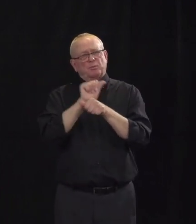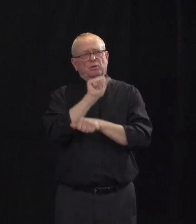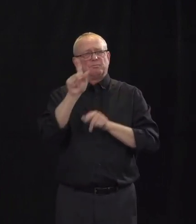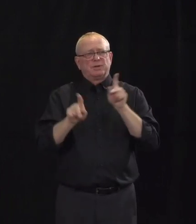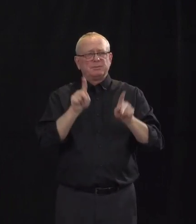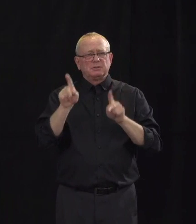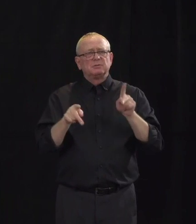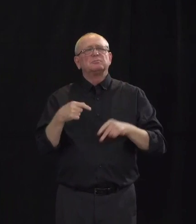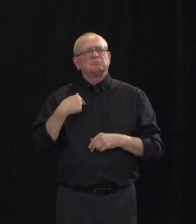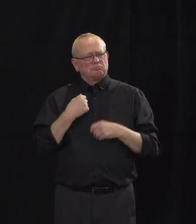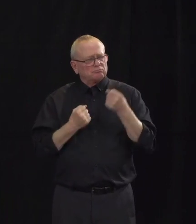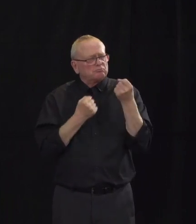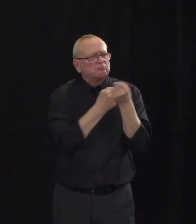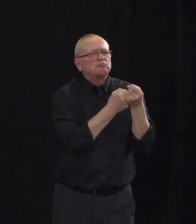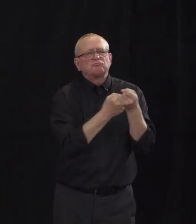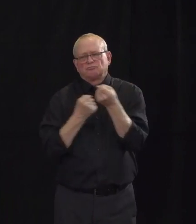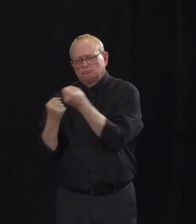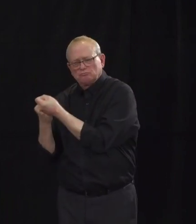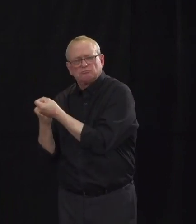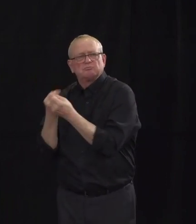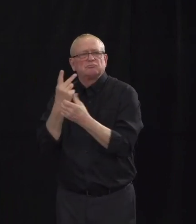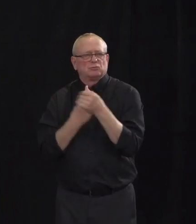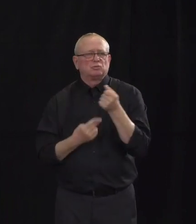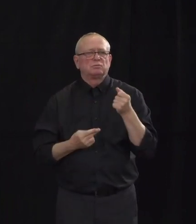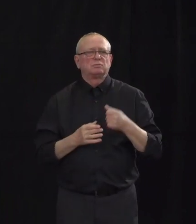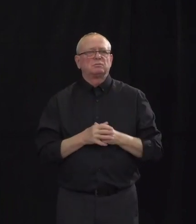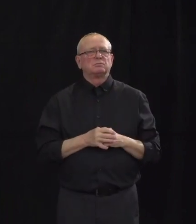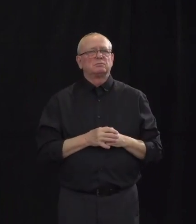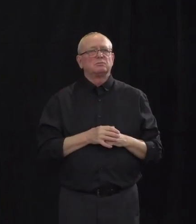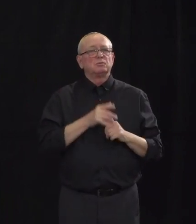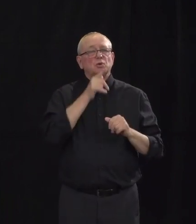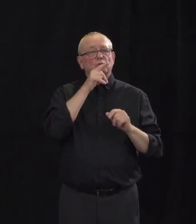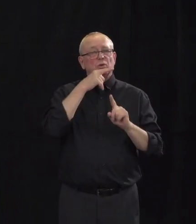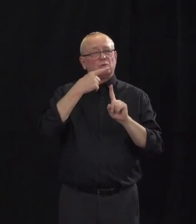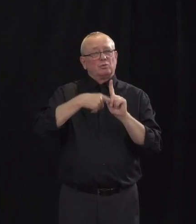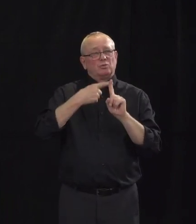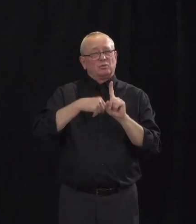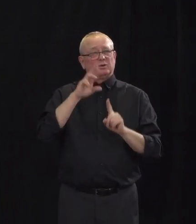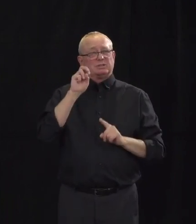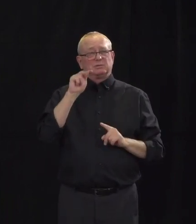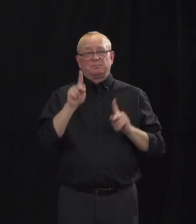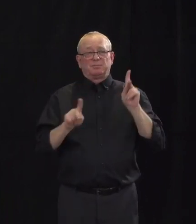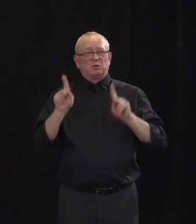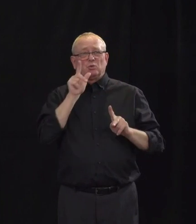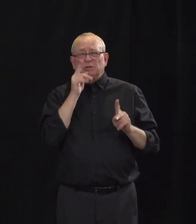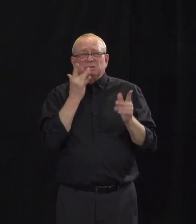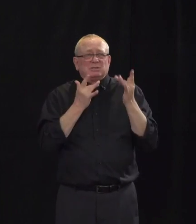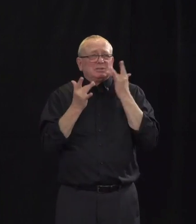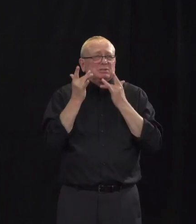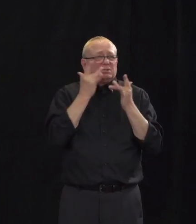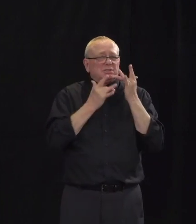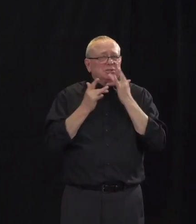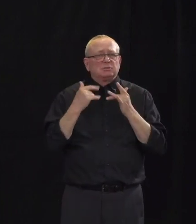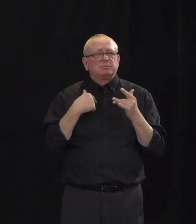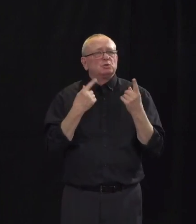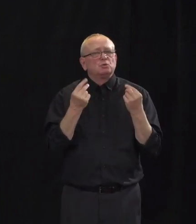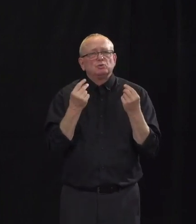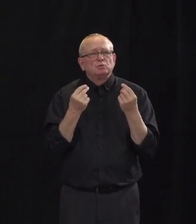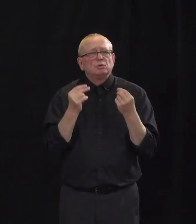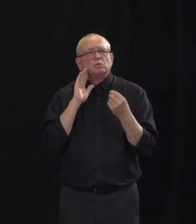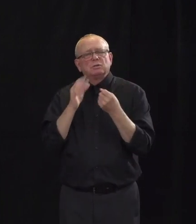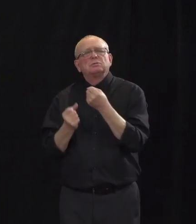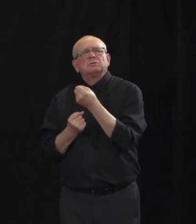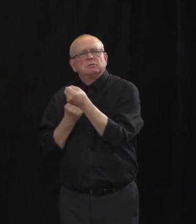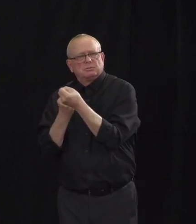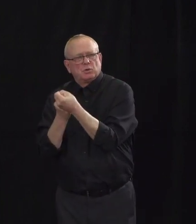to help renters who are under financial pressure right now. First, no one will be evicted